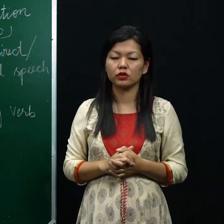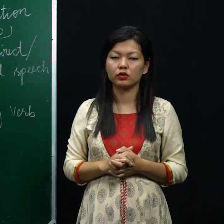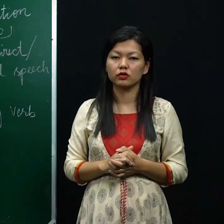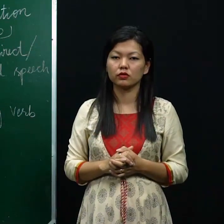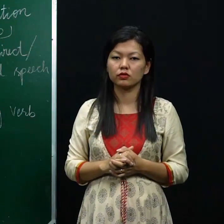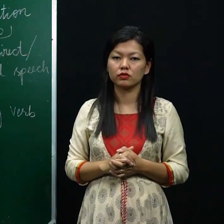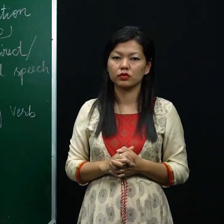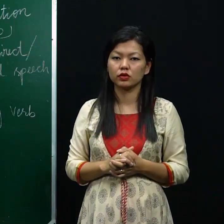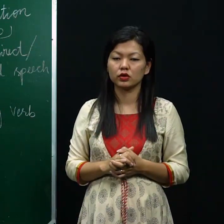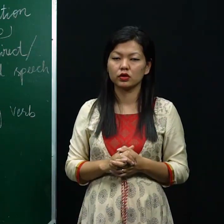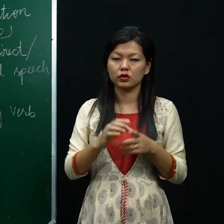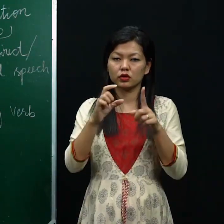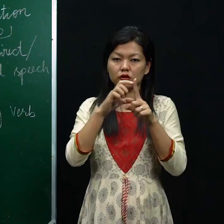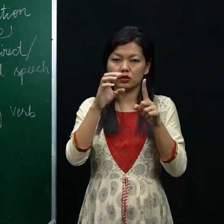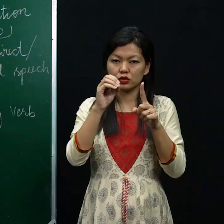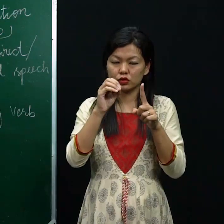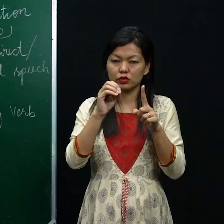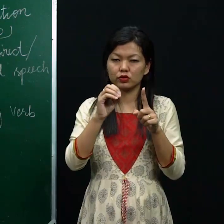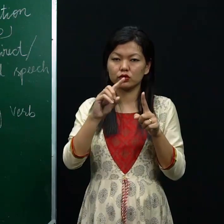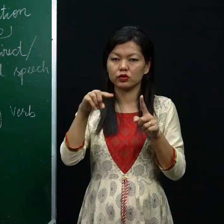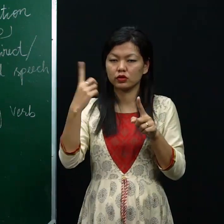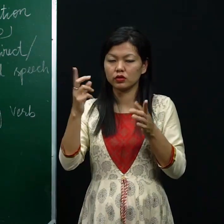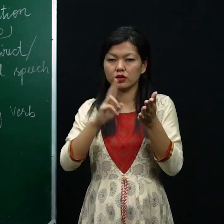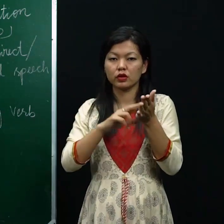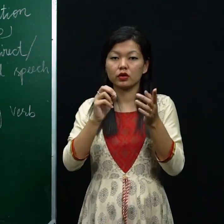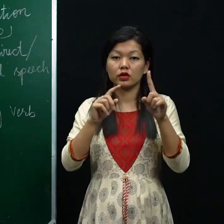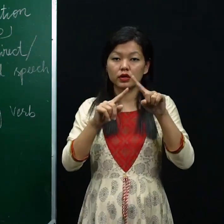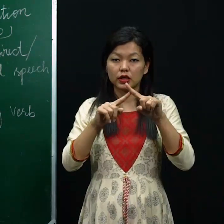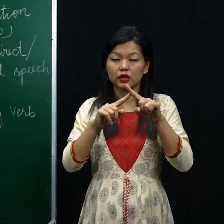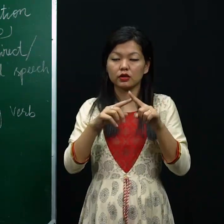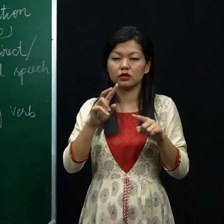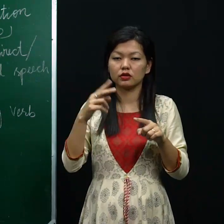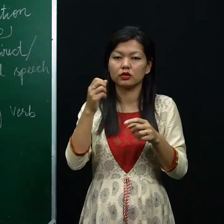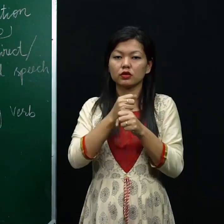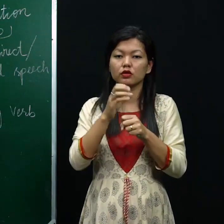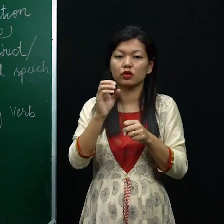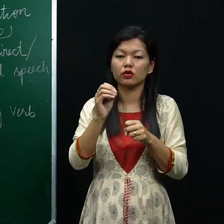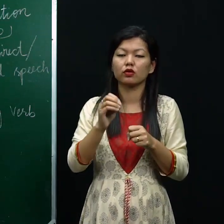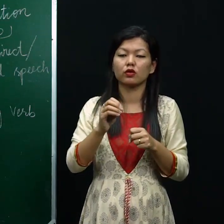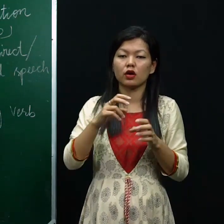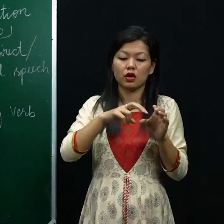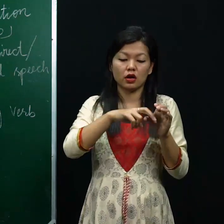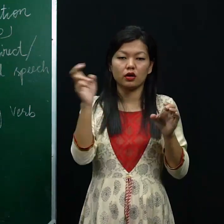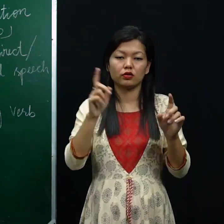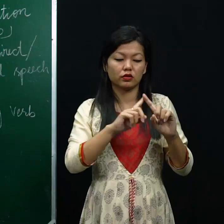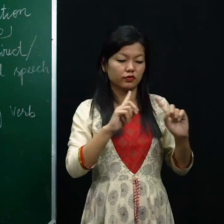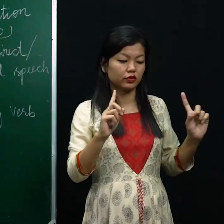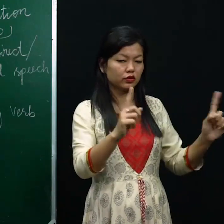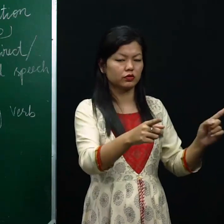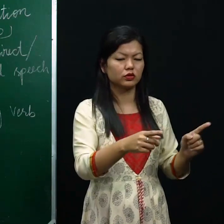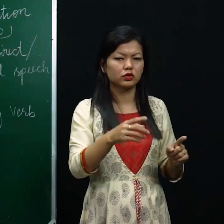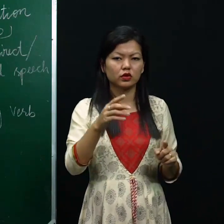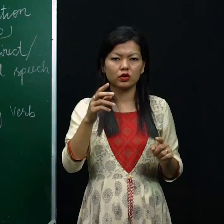an order, a request, or a statement. Of course, it's imperative, but we cannot make it out whether it's an order or a request.